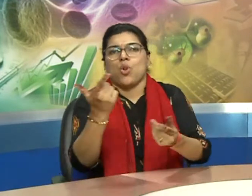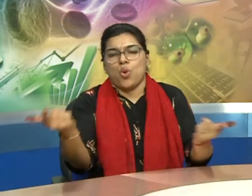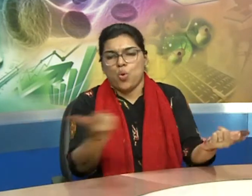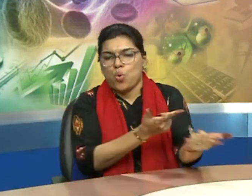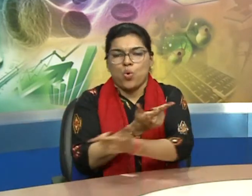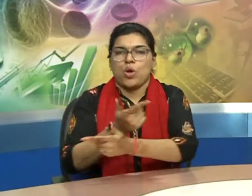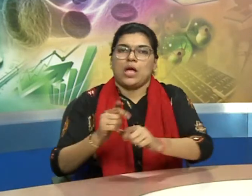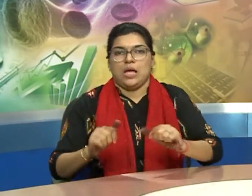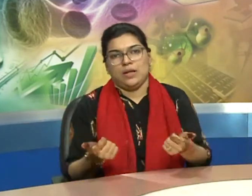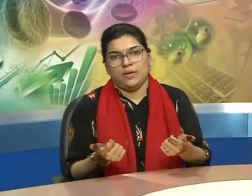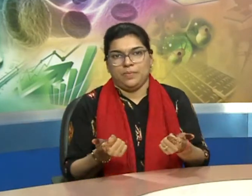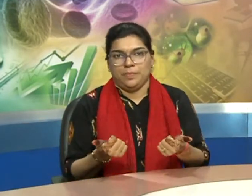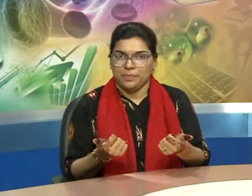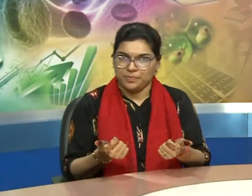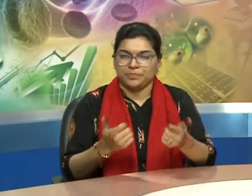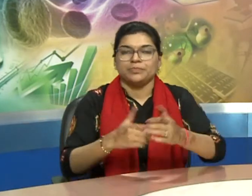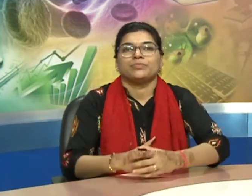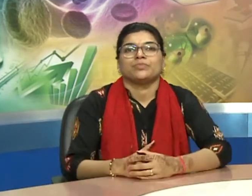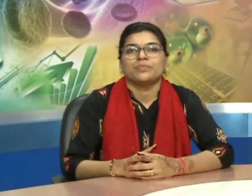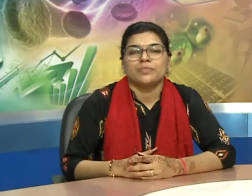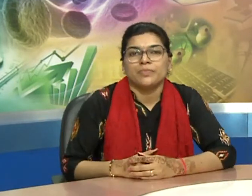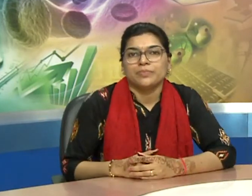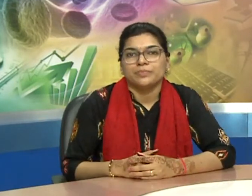documents including interlibrary loan.